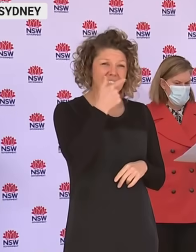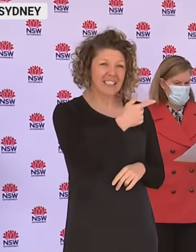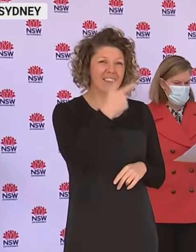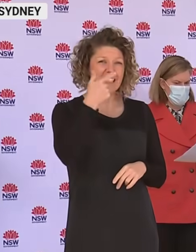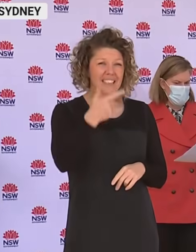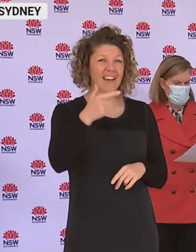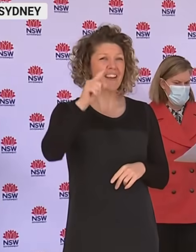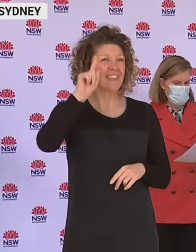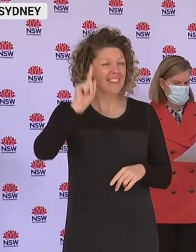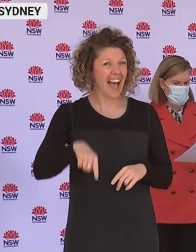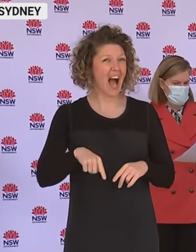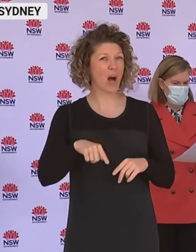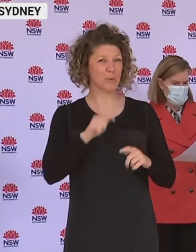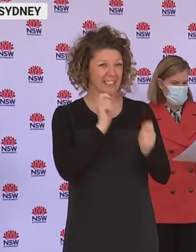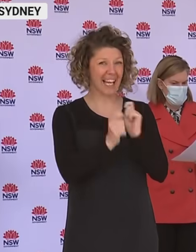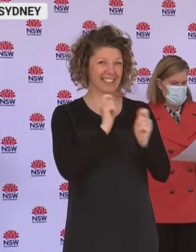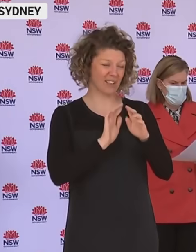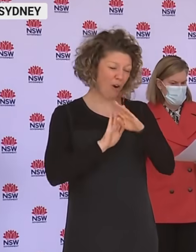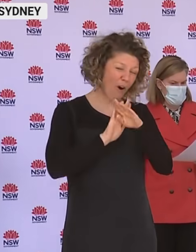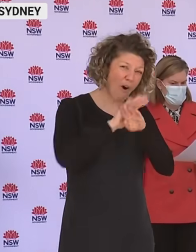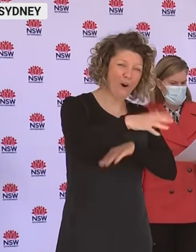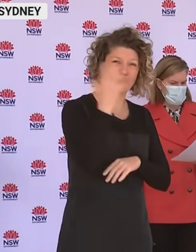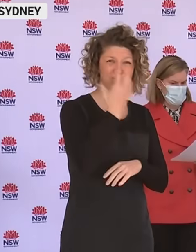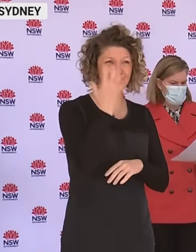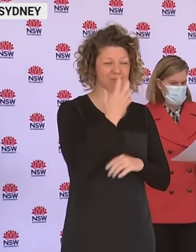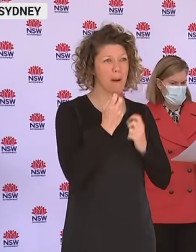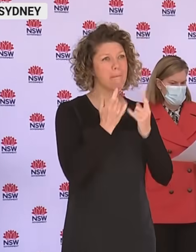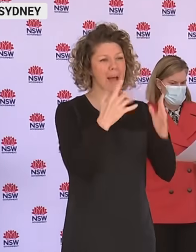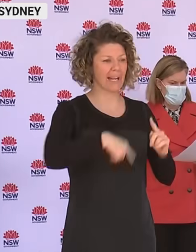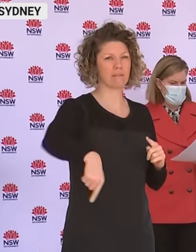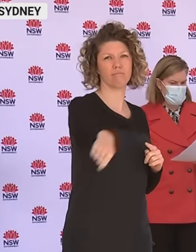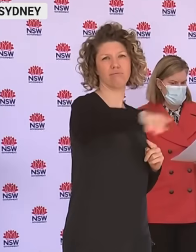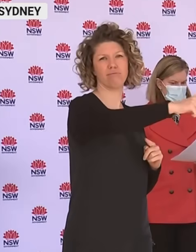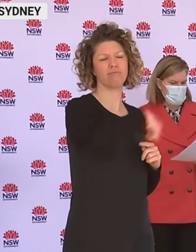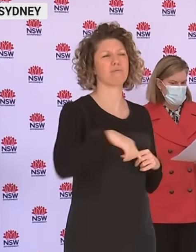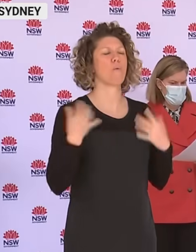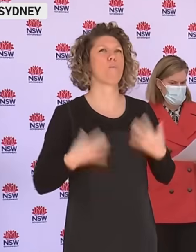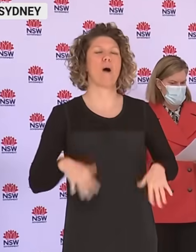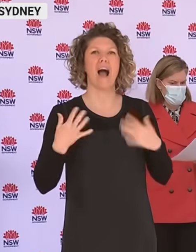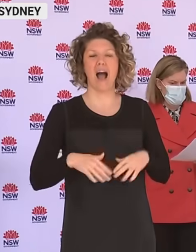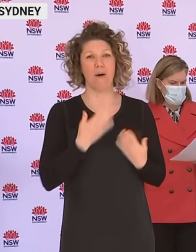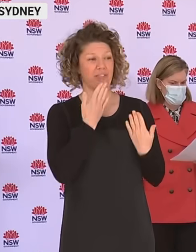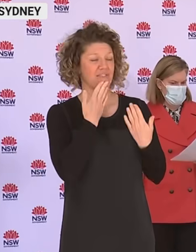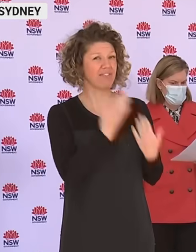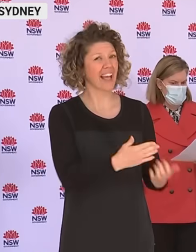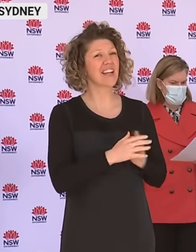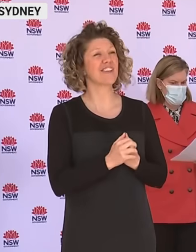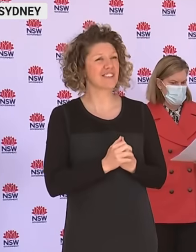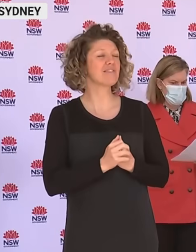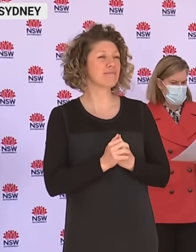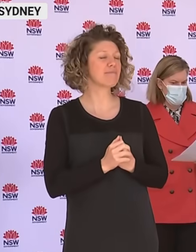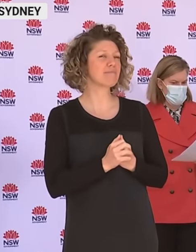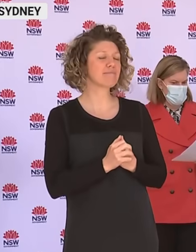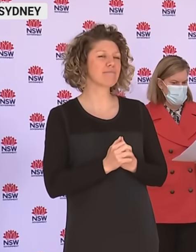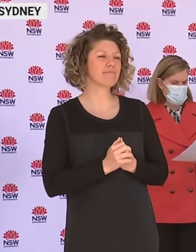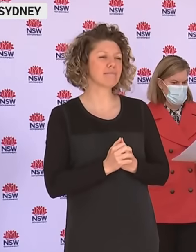77,500 tests, which is outstanding, many of those from southwest Sydney. So thank you to community members there.